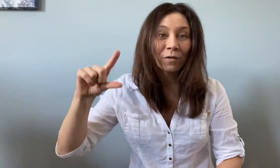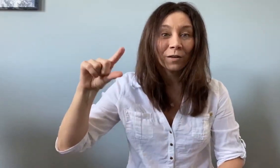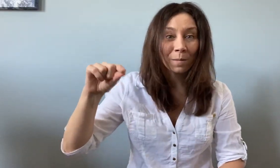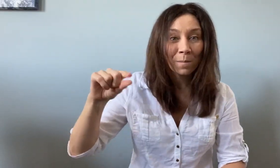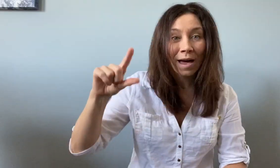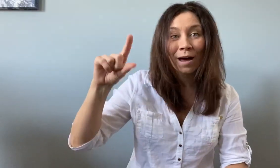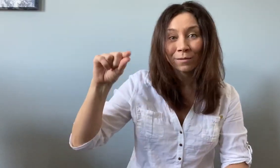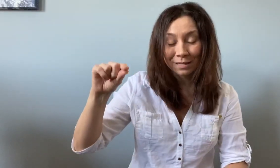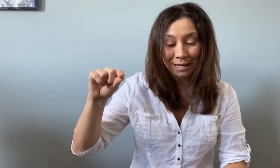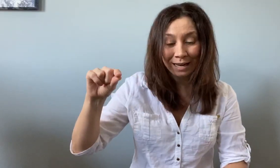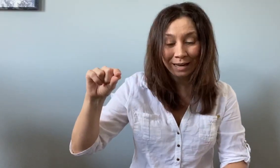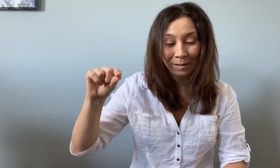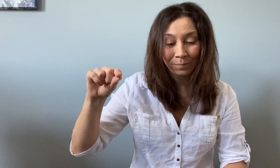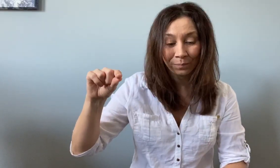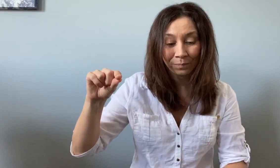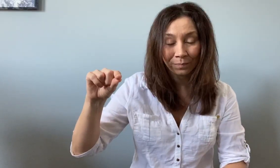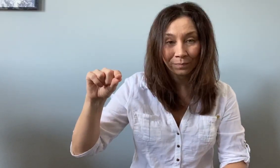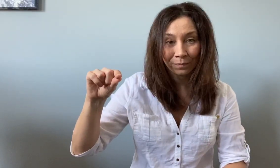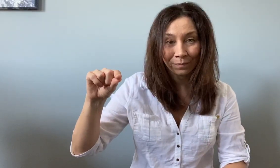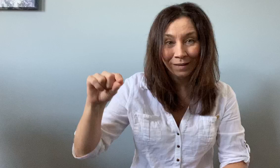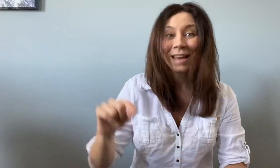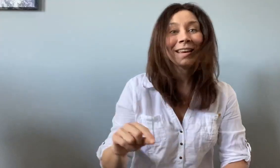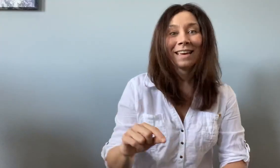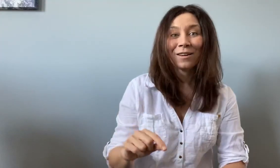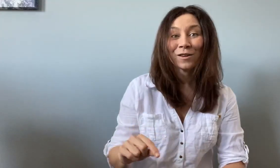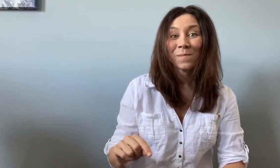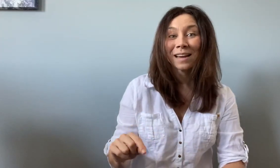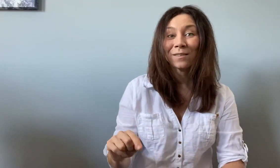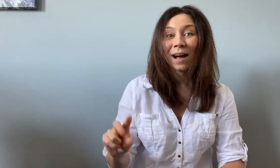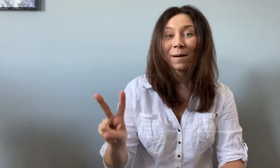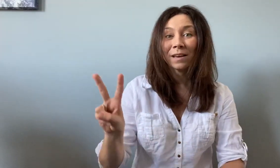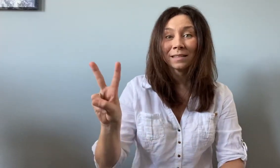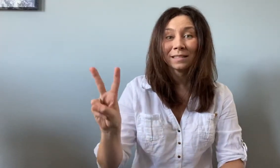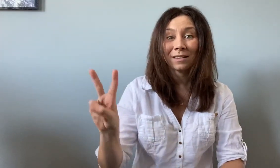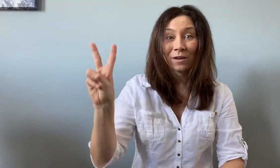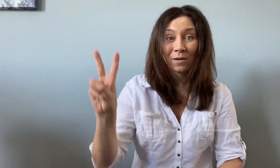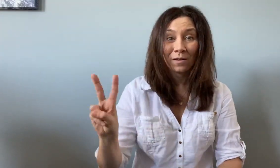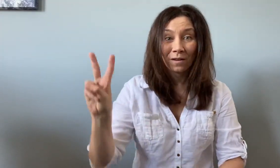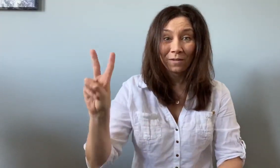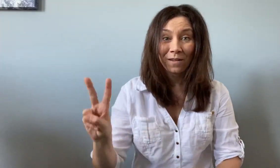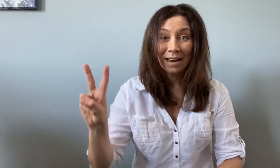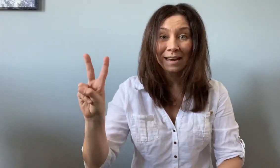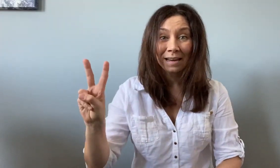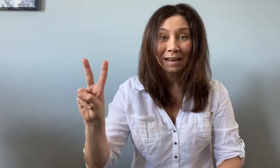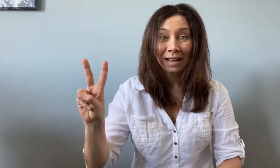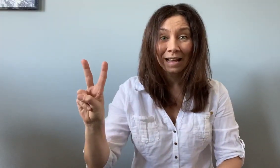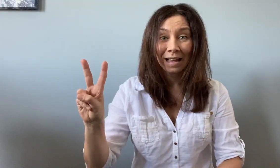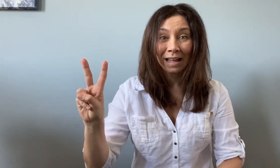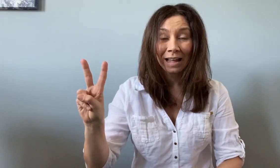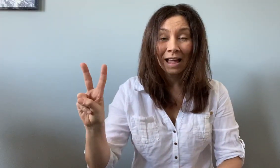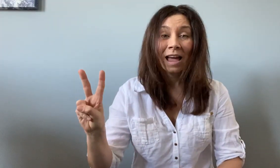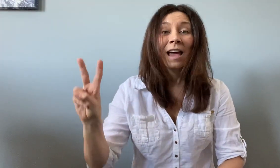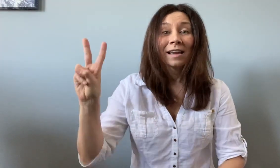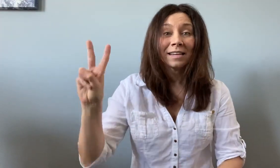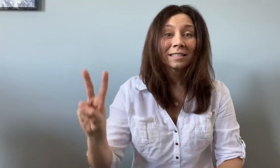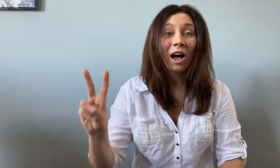the mountain. Get out your bunny rabbits. Ready? He saw